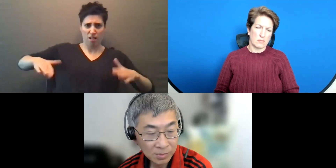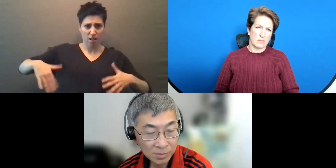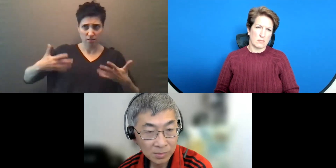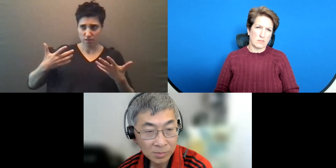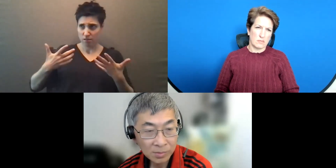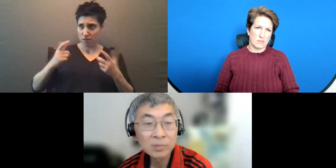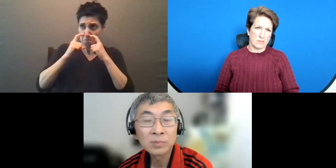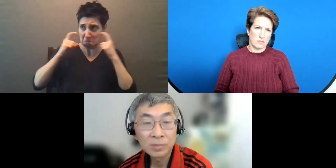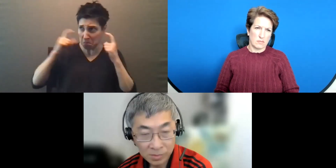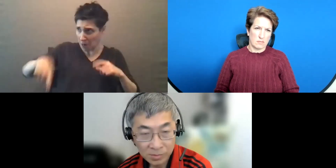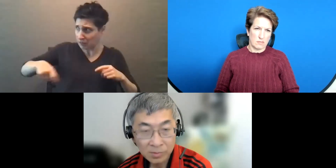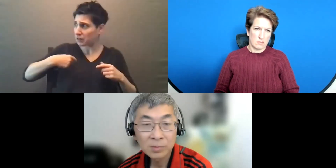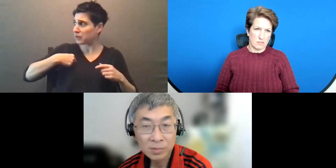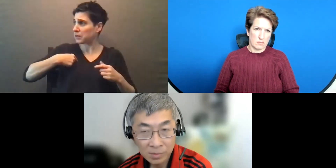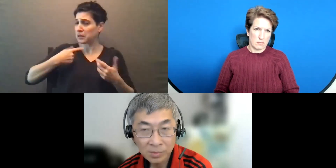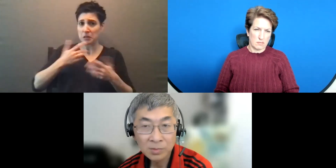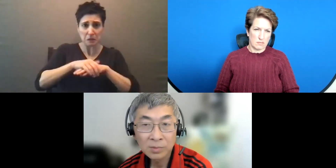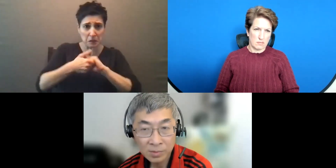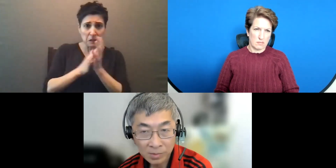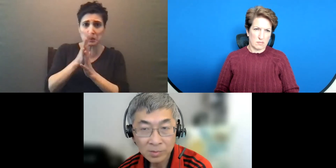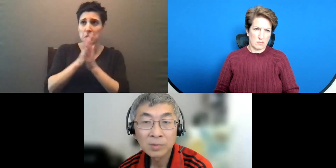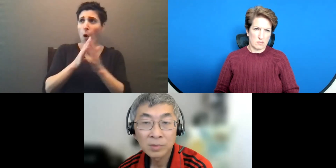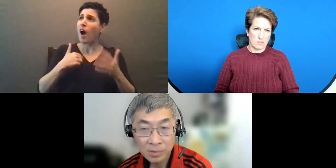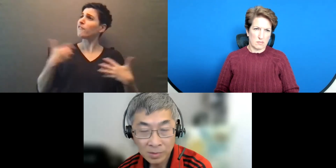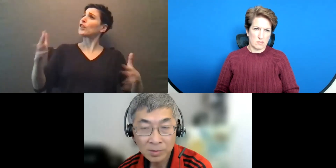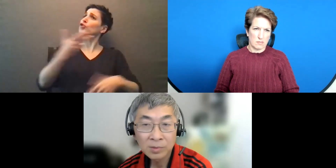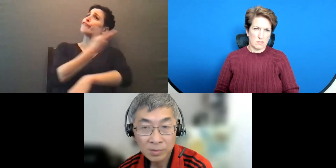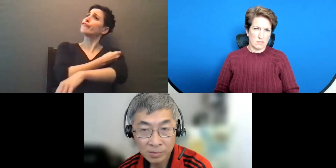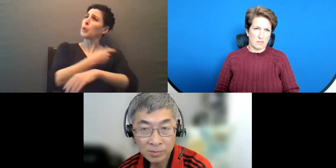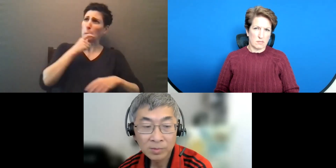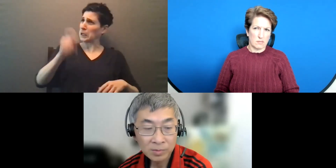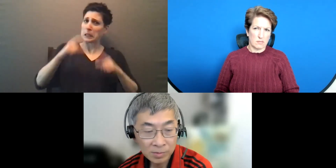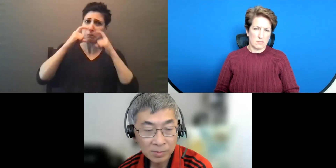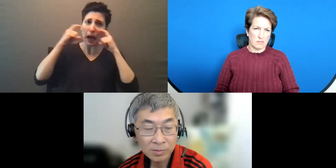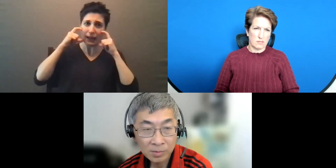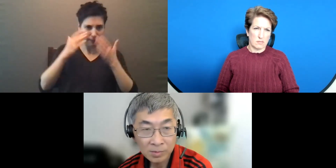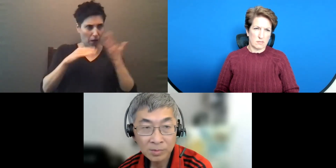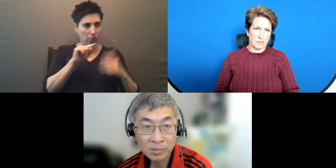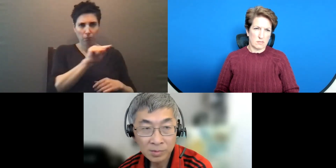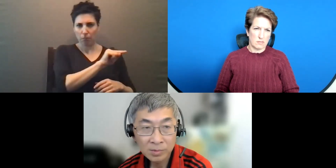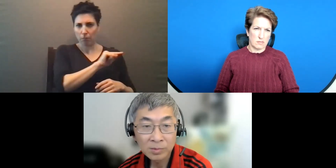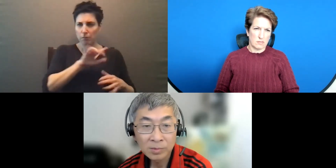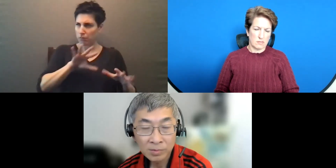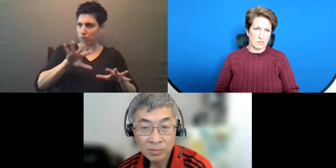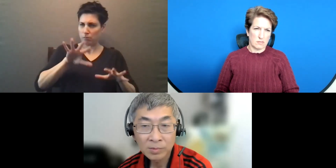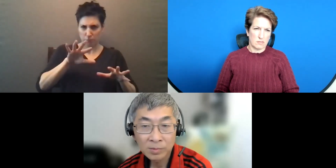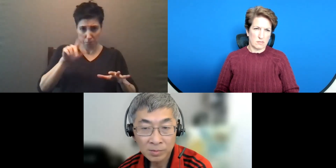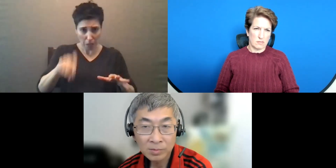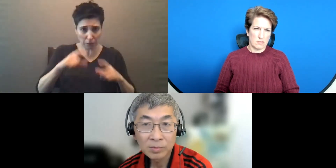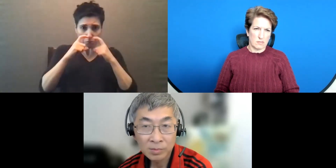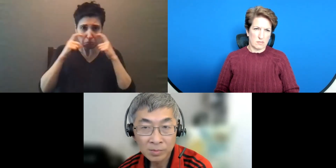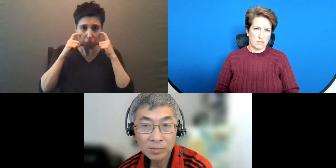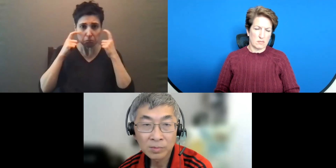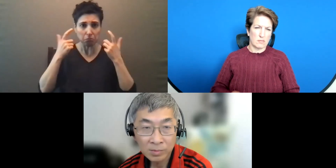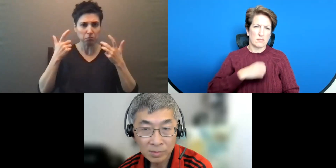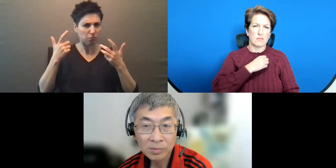those policies because now we are vaccinated? I have seen some, you know, unclarity around that